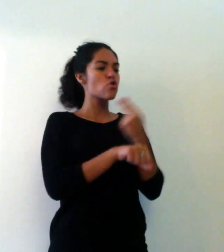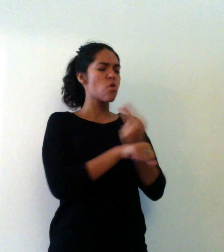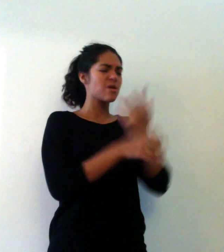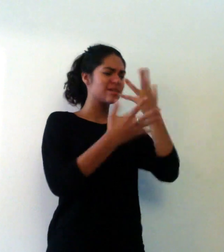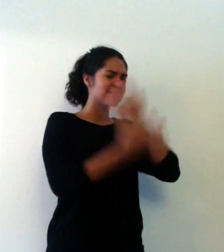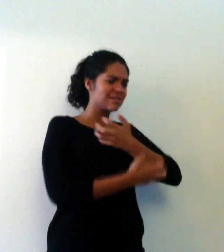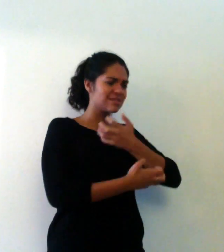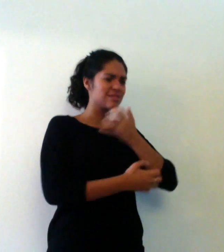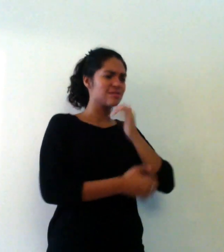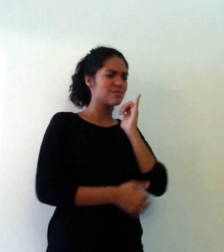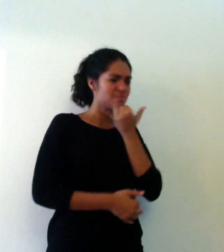beaten?